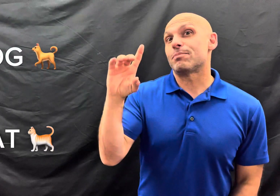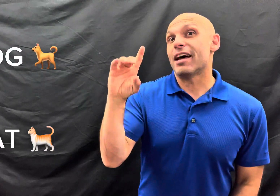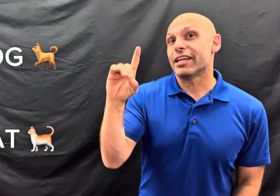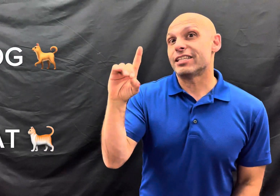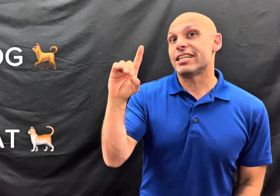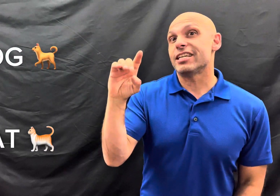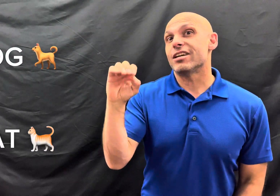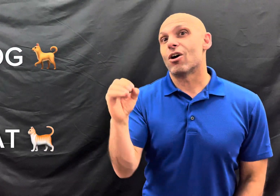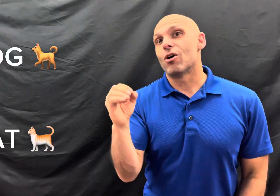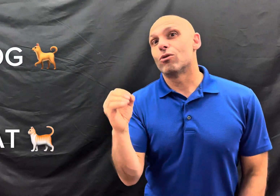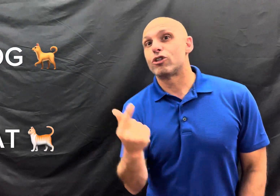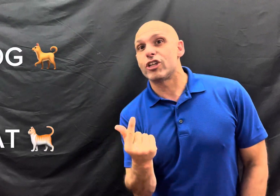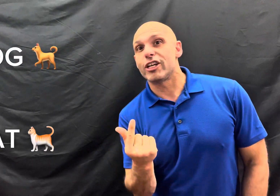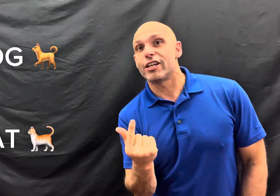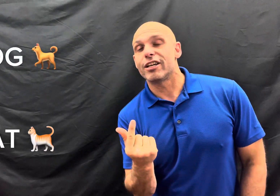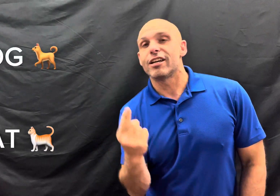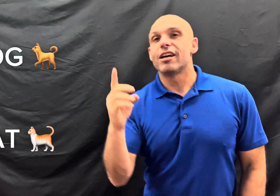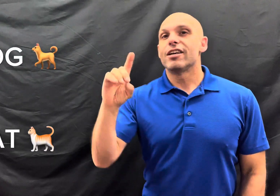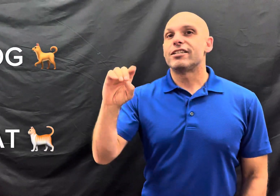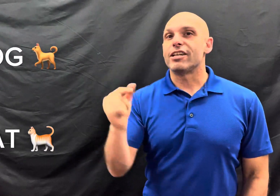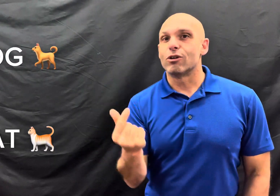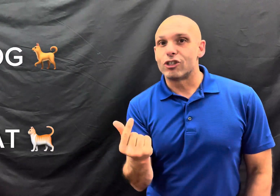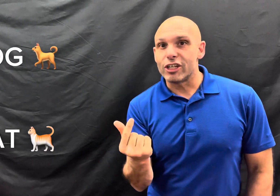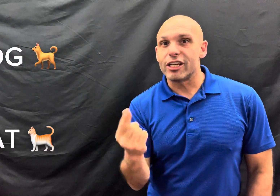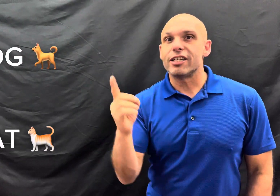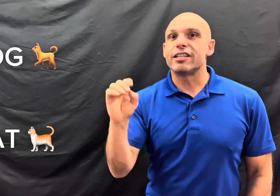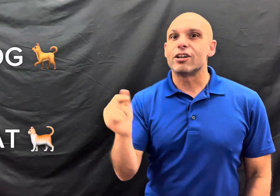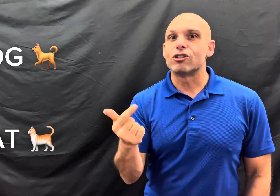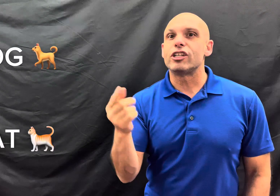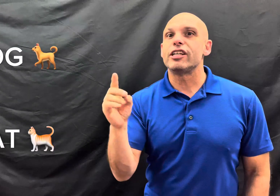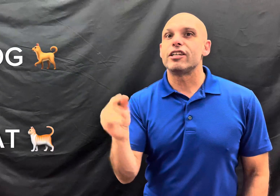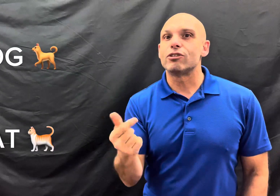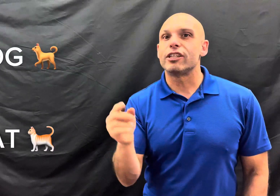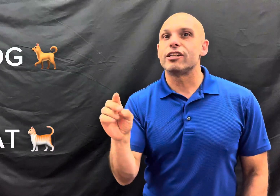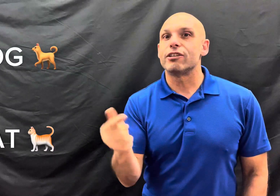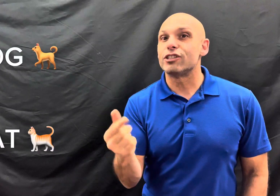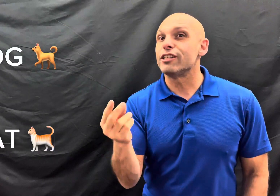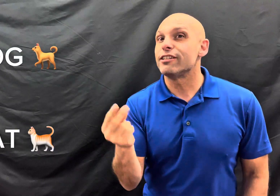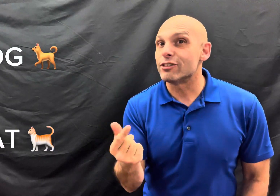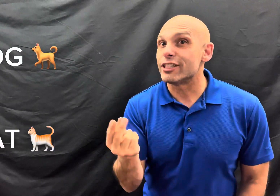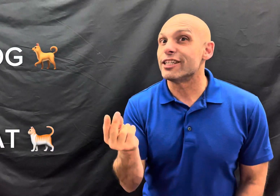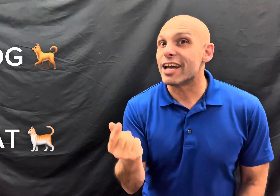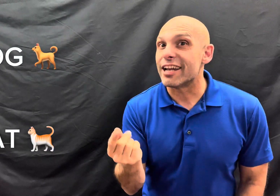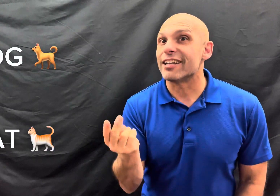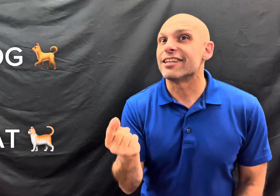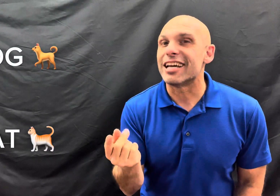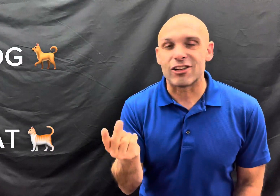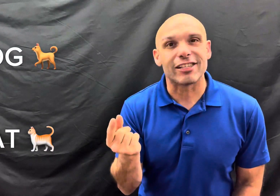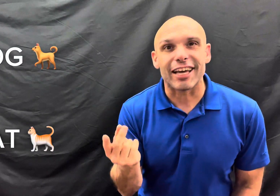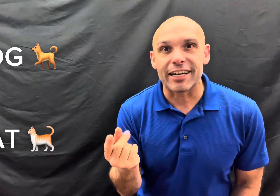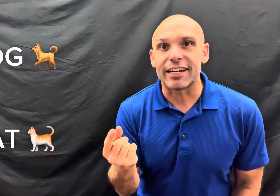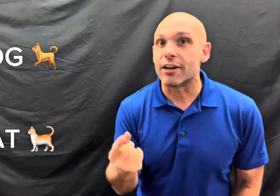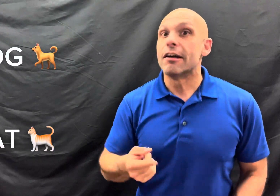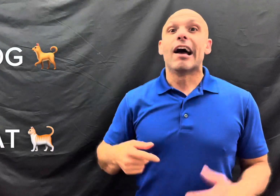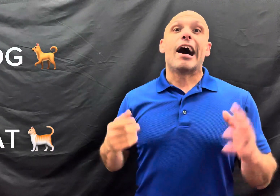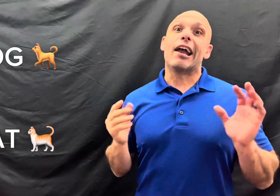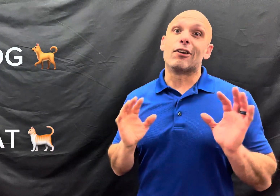spelling D-O-G, D-O-G, D-O-G, D-O-G, D-O-G, D-O-G, and then it just got in here. I don't know